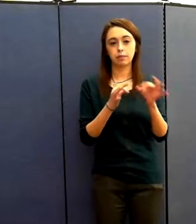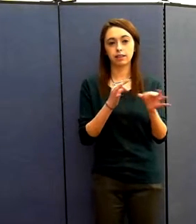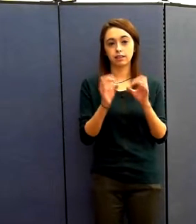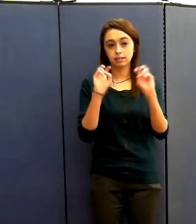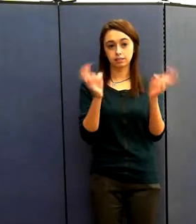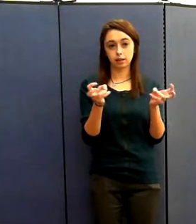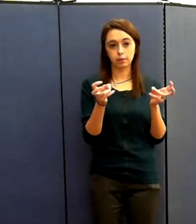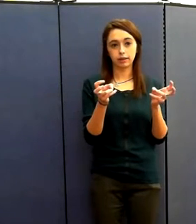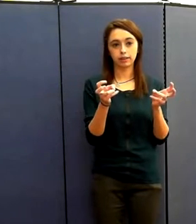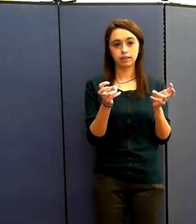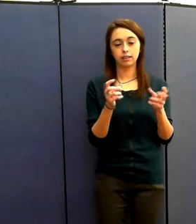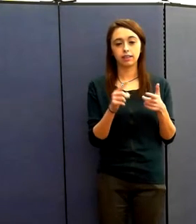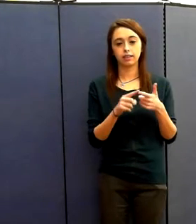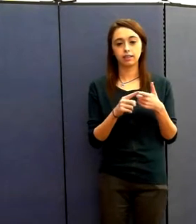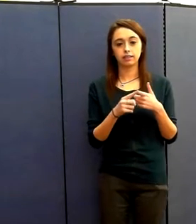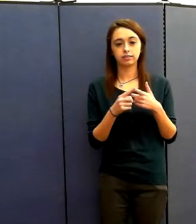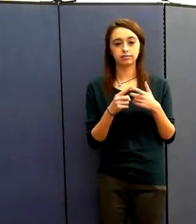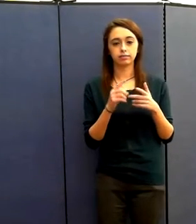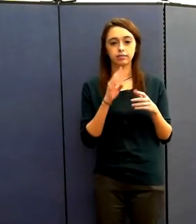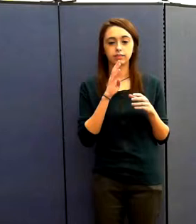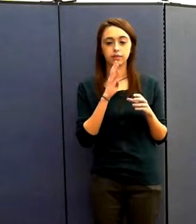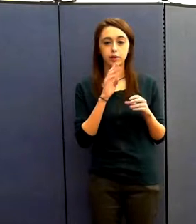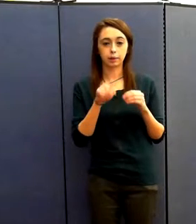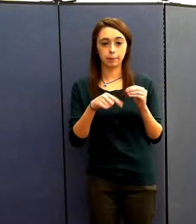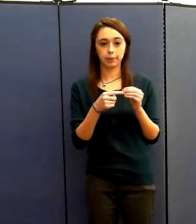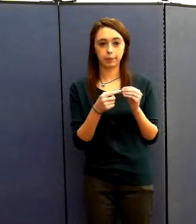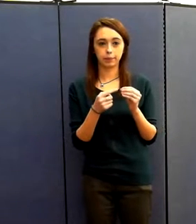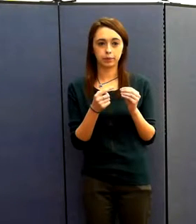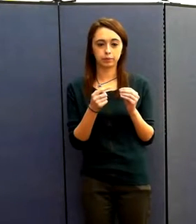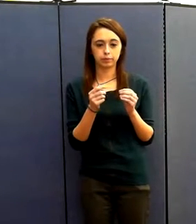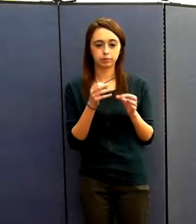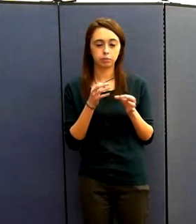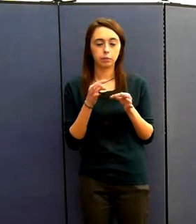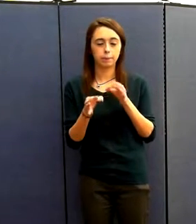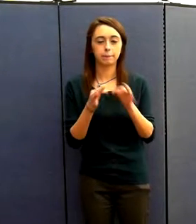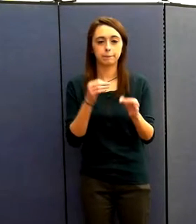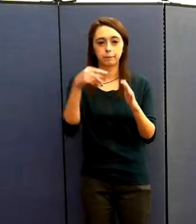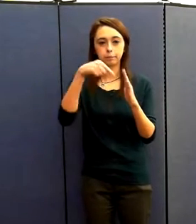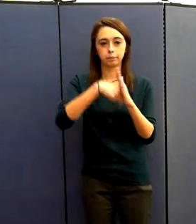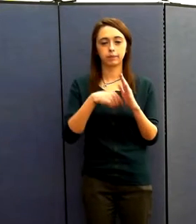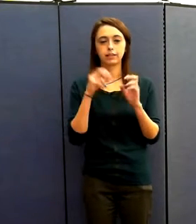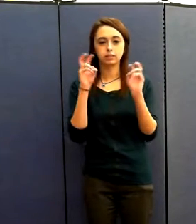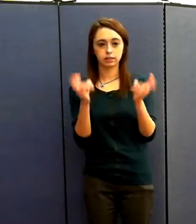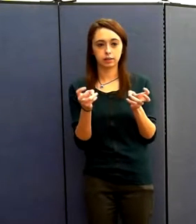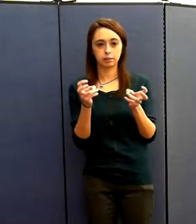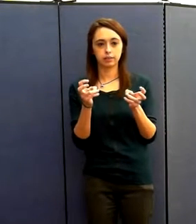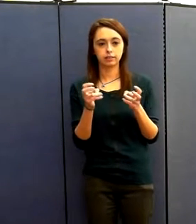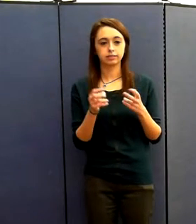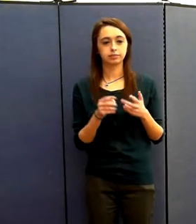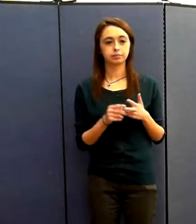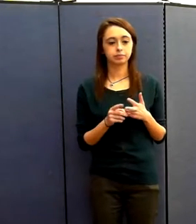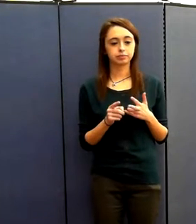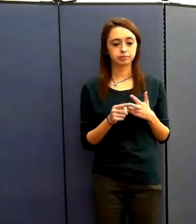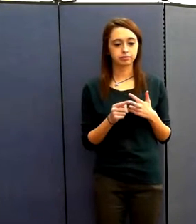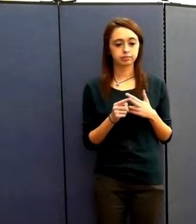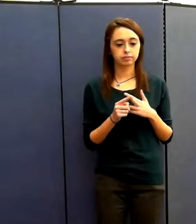my project. Then I will discuss my methodologies and provide vignettes from interviews that I conducted